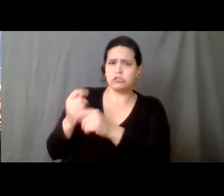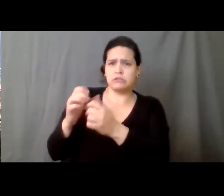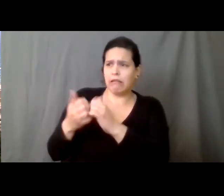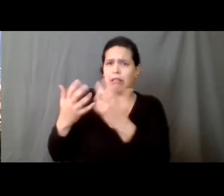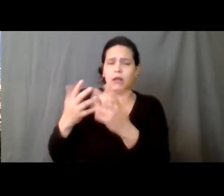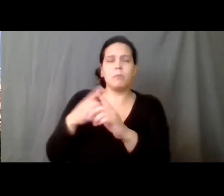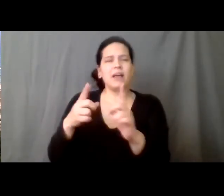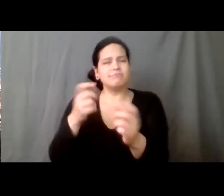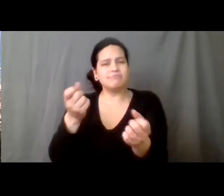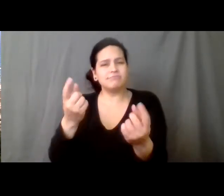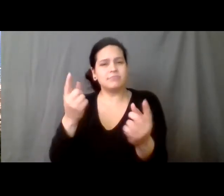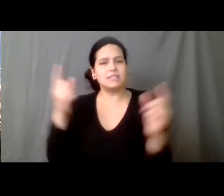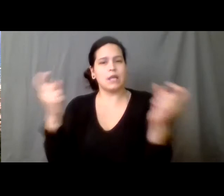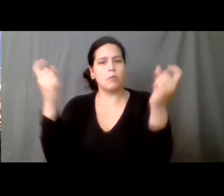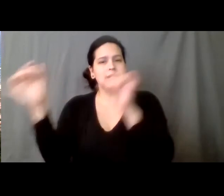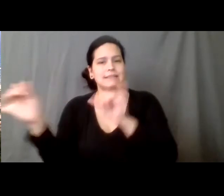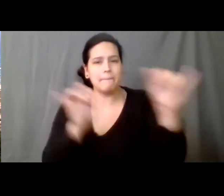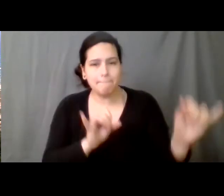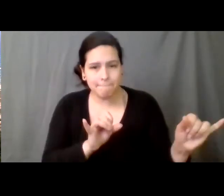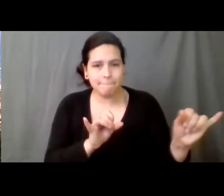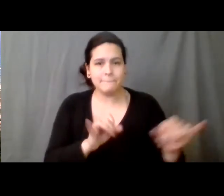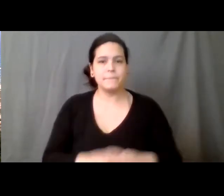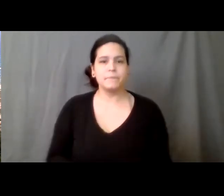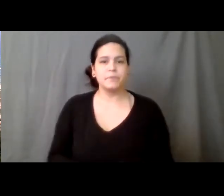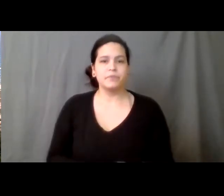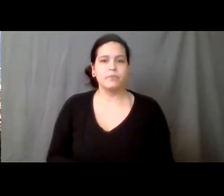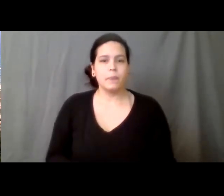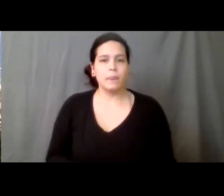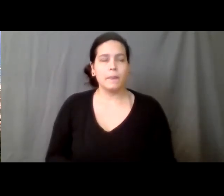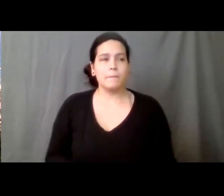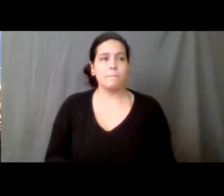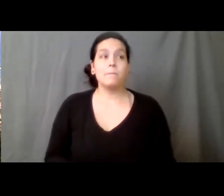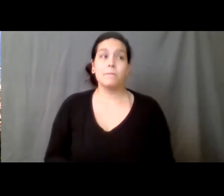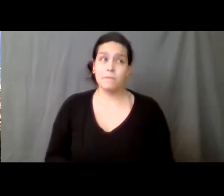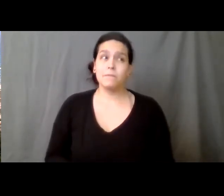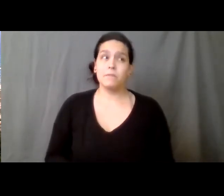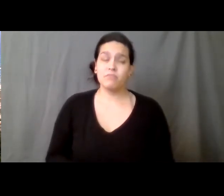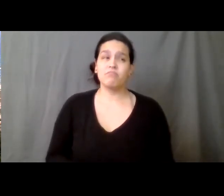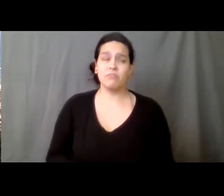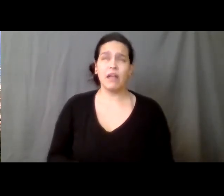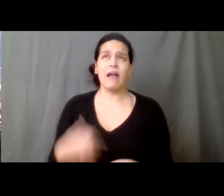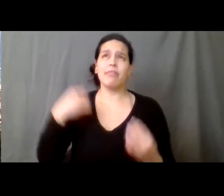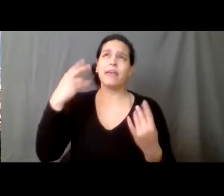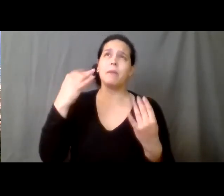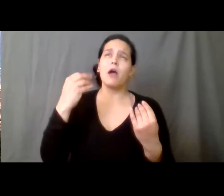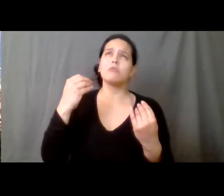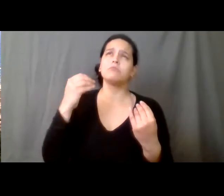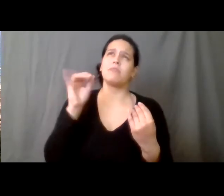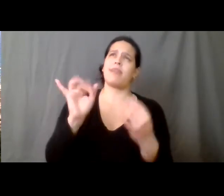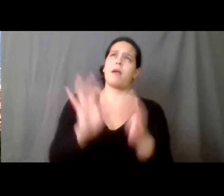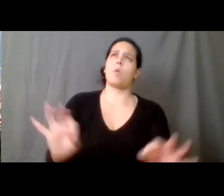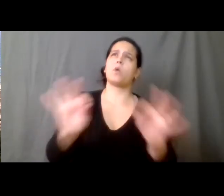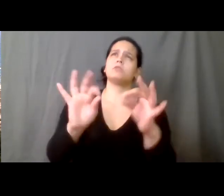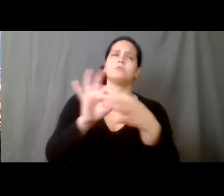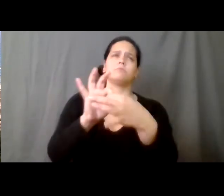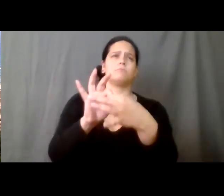those relationships. So I think about that and think about how important that is. When I'm thinking about veterans on Veterans Day, I'm thinking about how